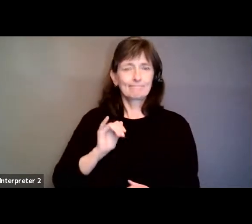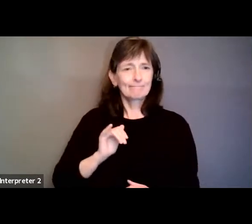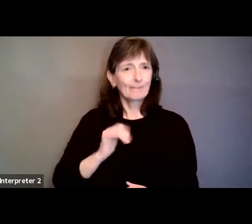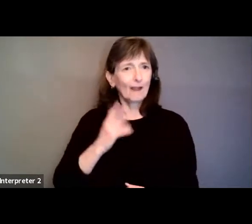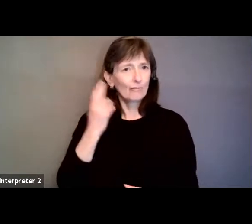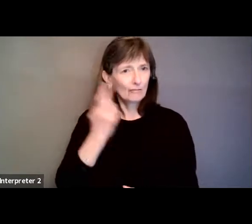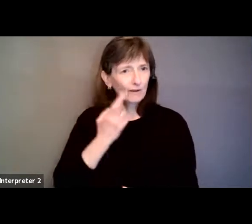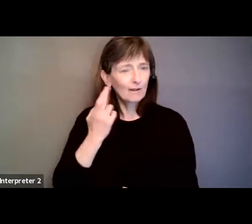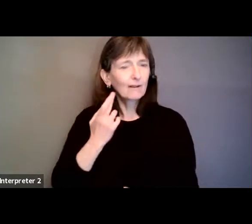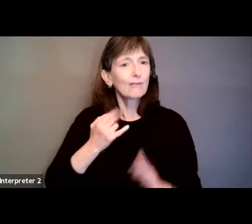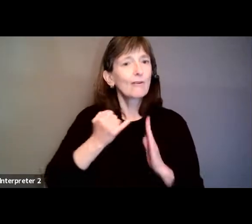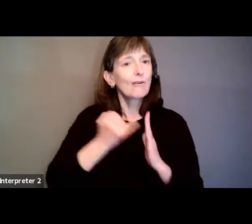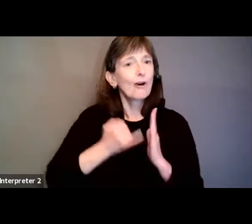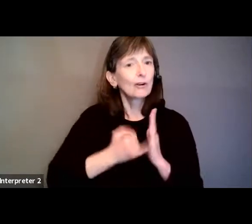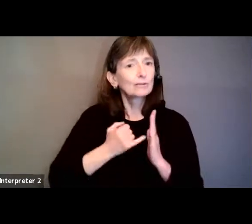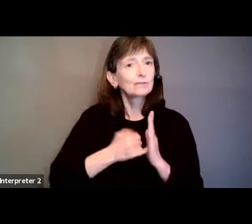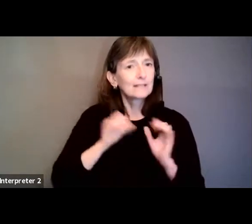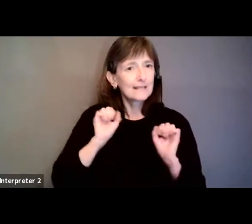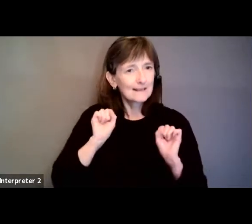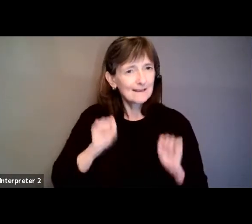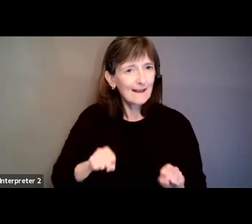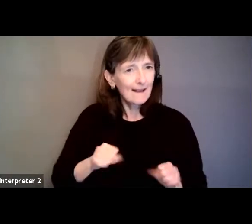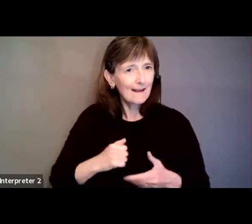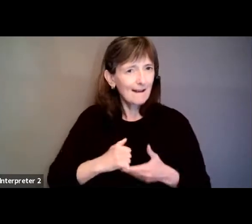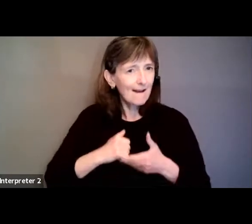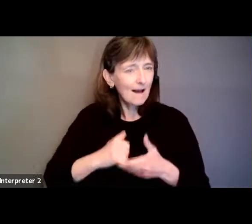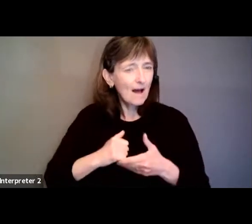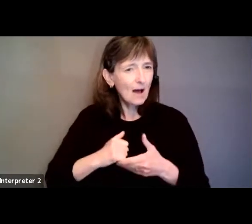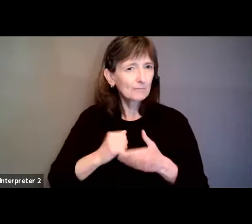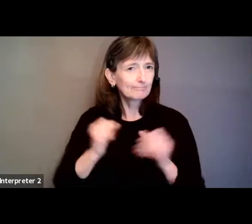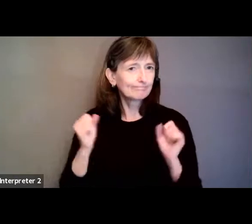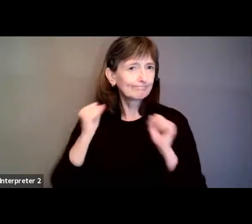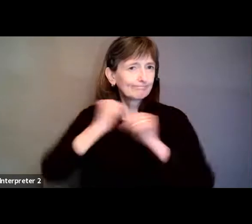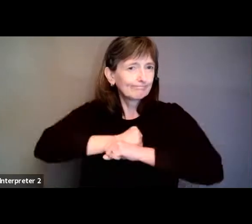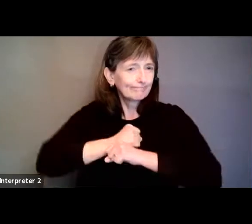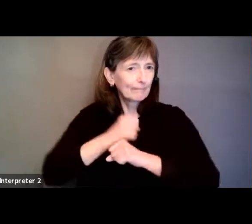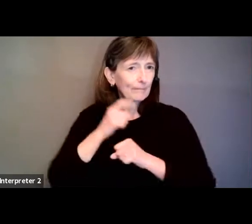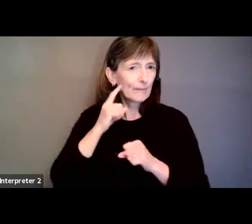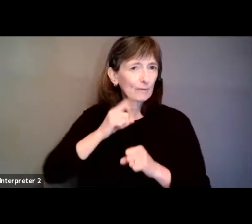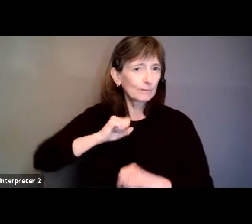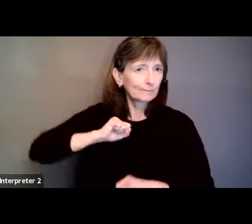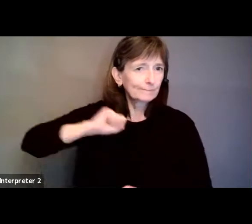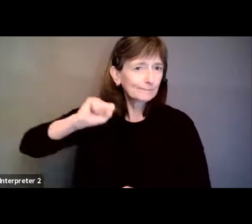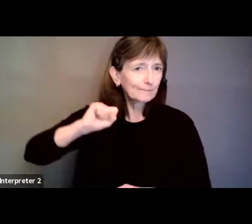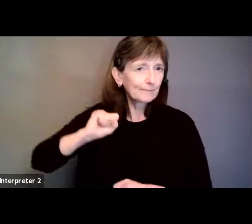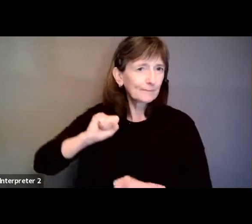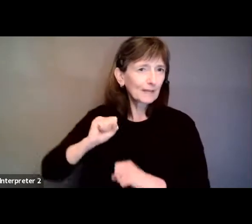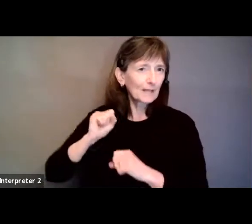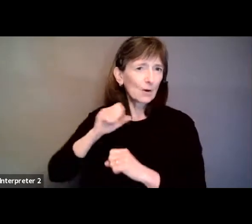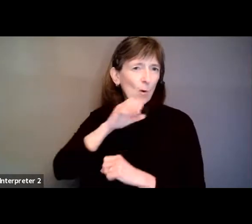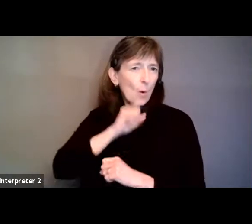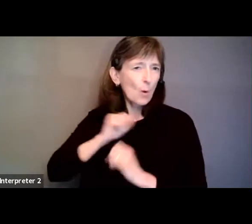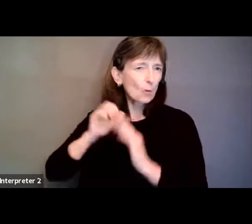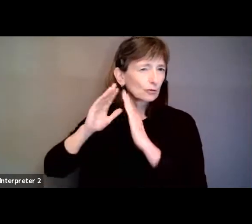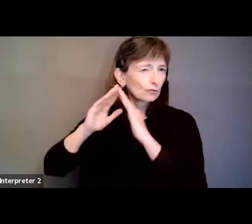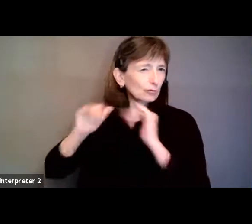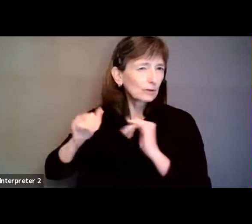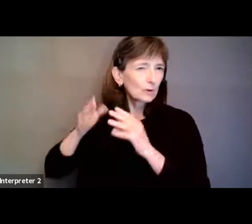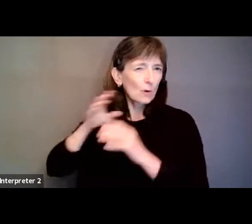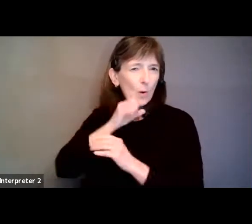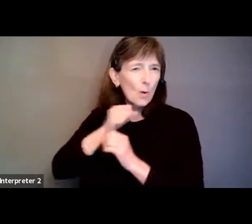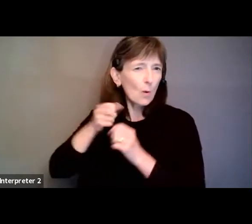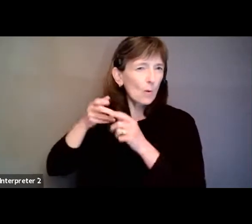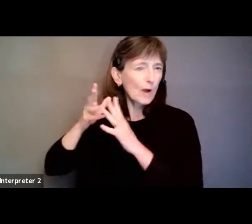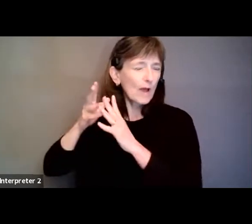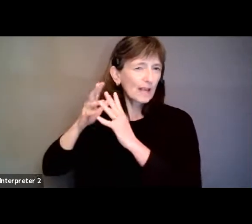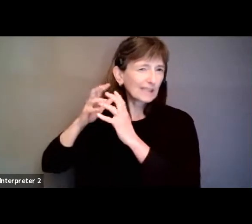resistance and such a tool for breaking down these structures. Getting that message totally changed my life. I couldn't